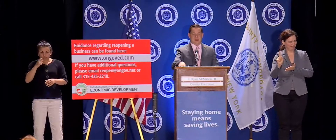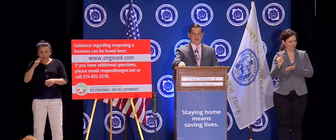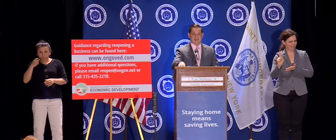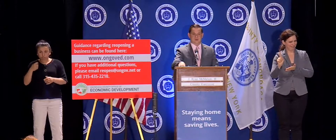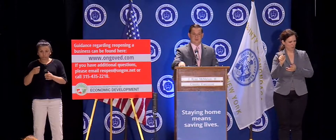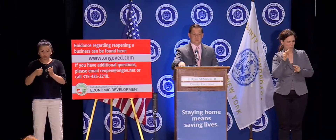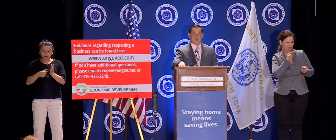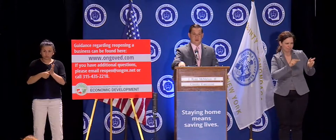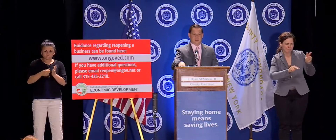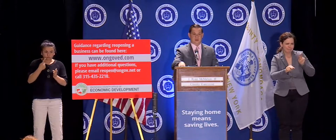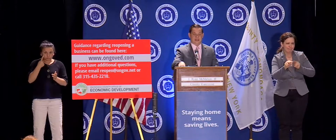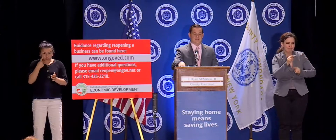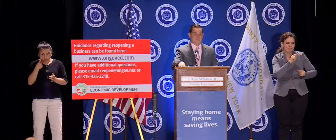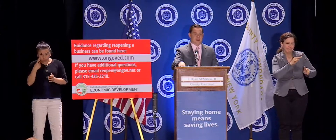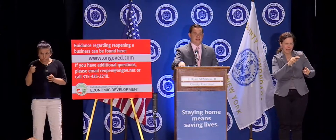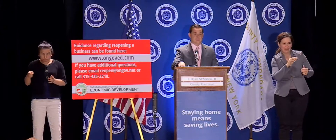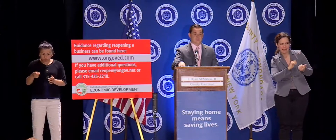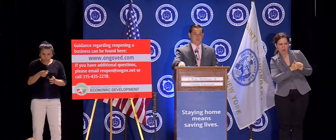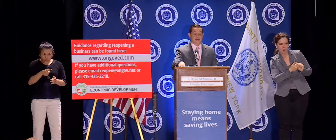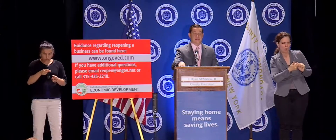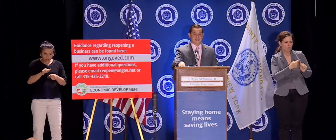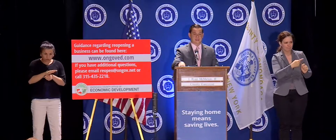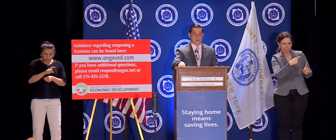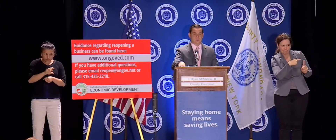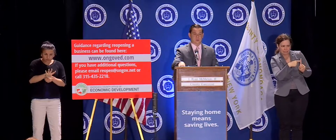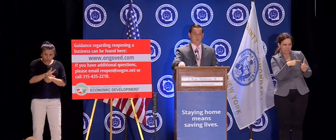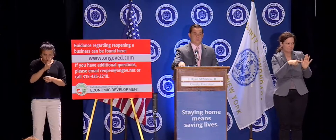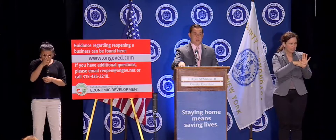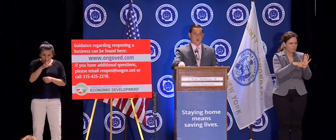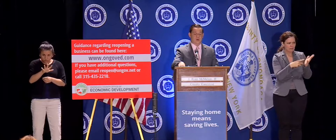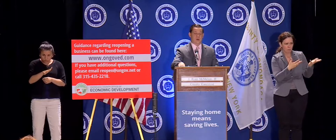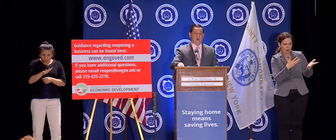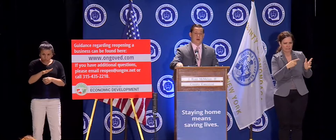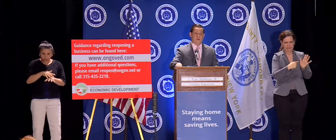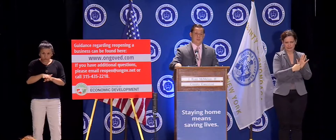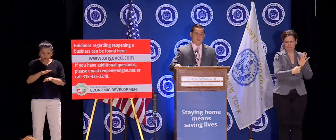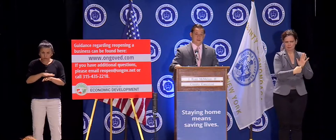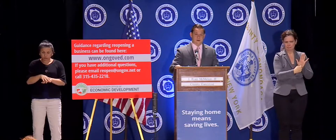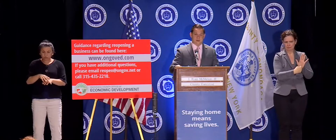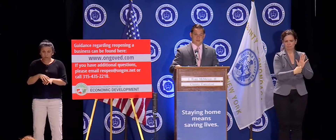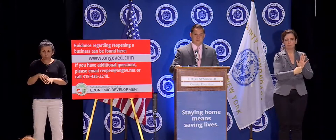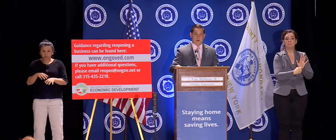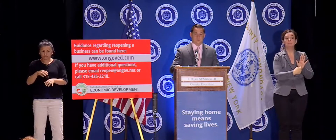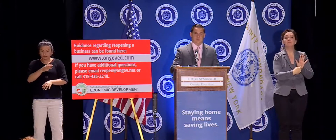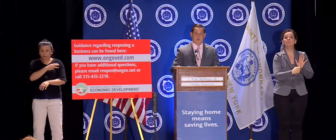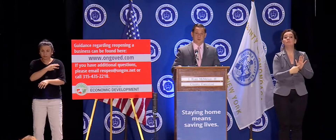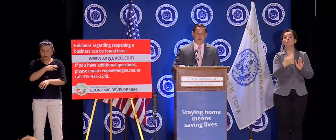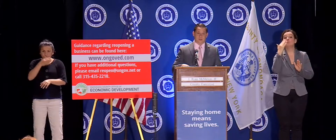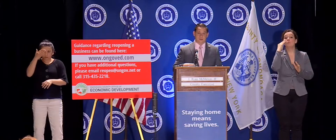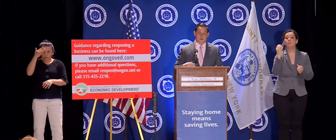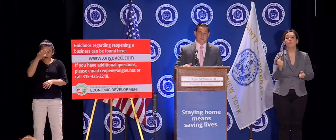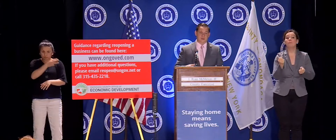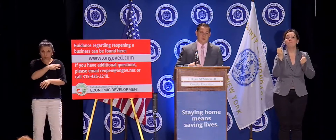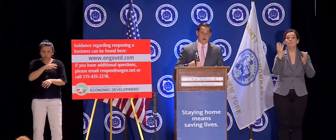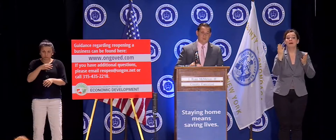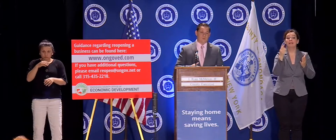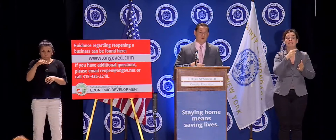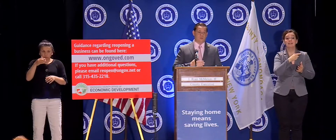there's lots of positive residents in nursing homes now. Is there any spread with the